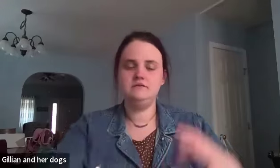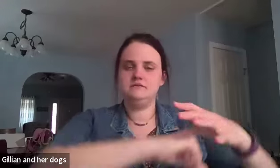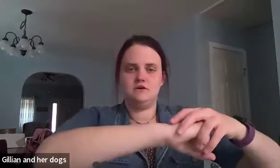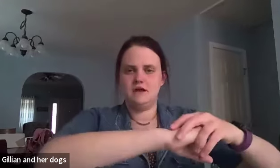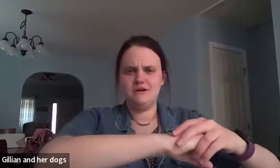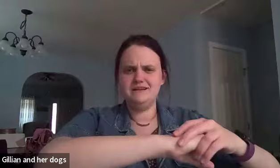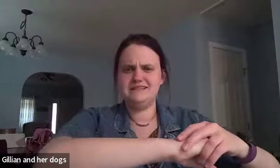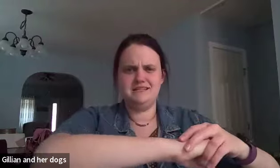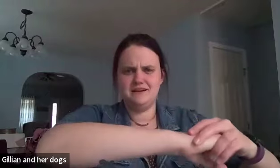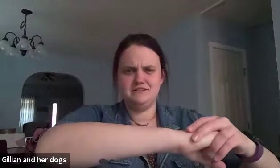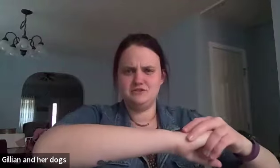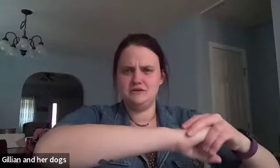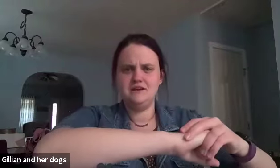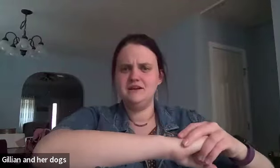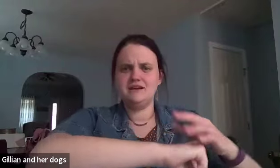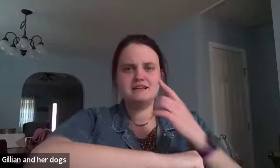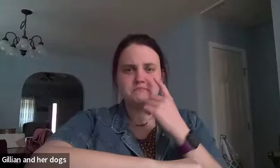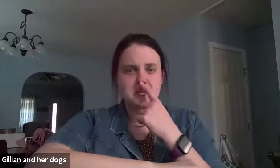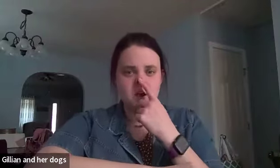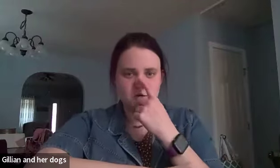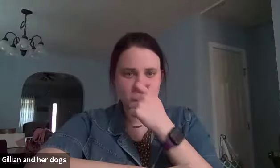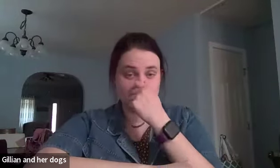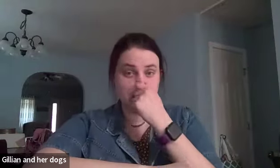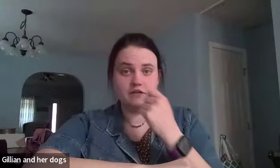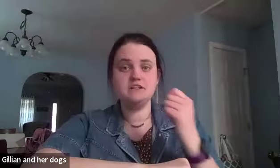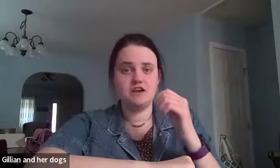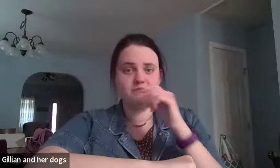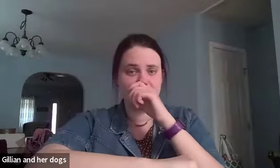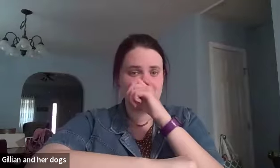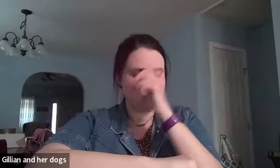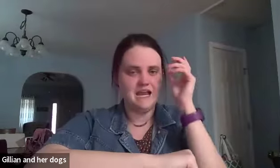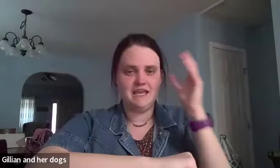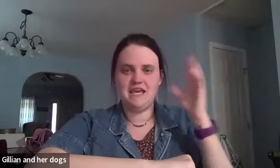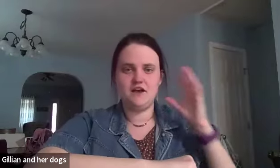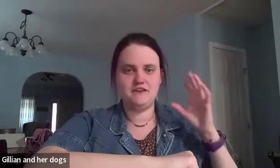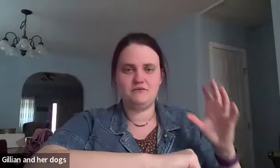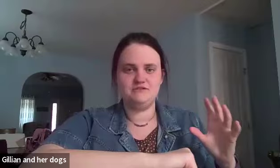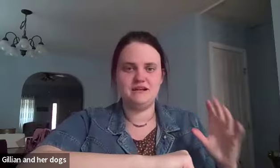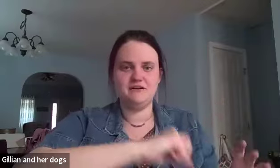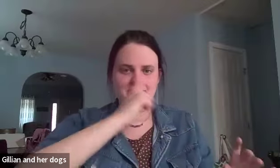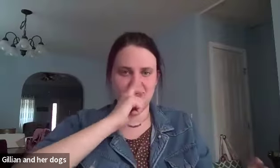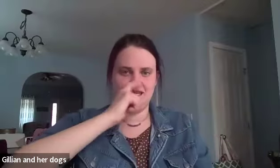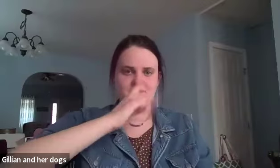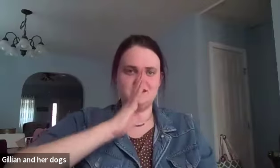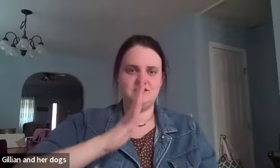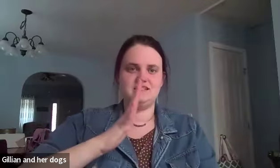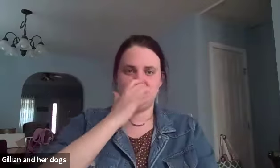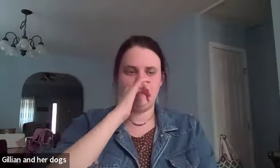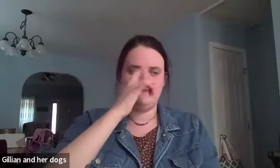dolphin. Sorry, I wanted to say dinosaur. Guys, my nose, it's literally driving me crazy. I cannot think of words right now. It's like because I keep having